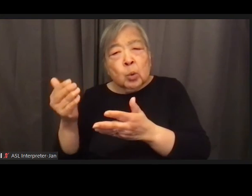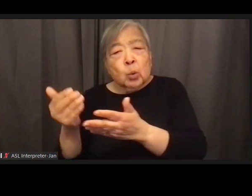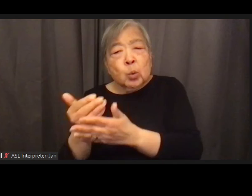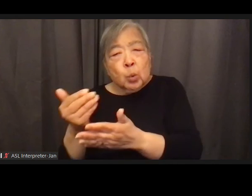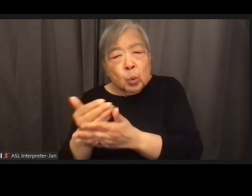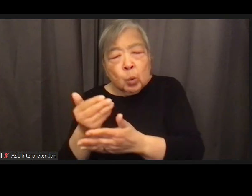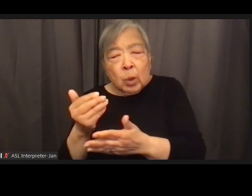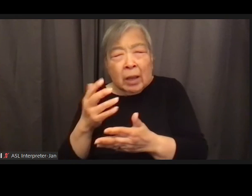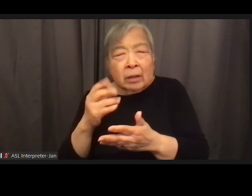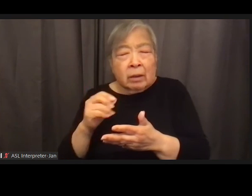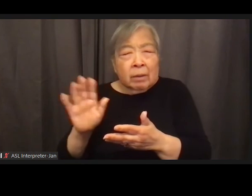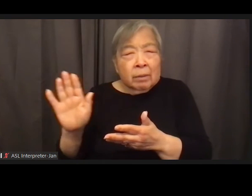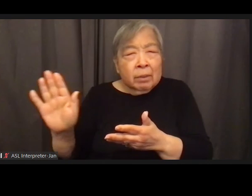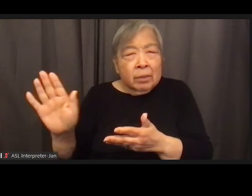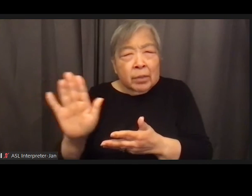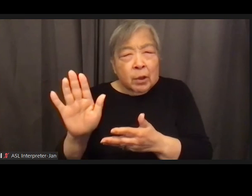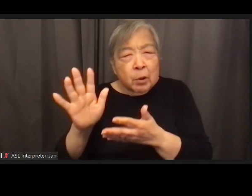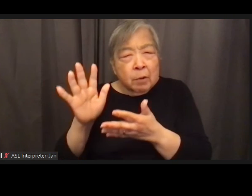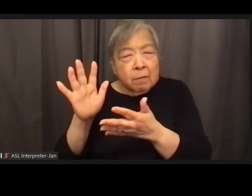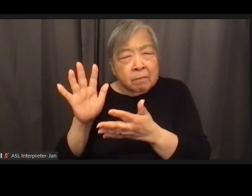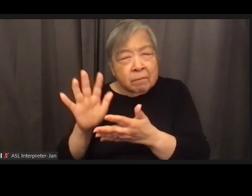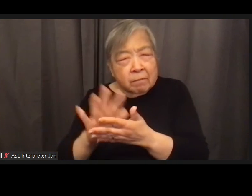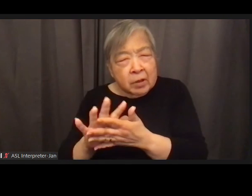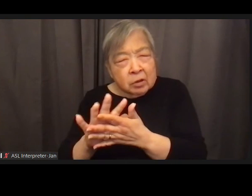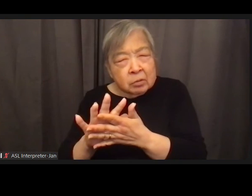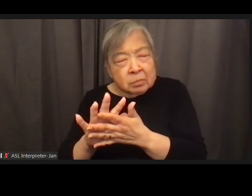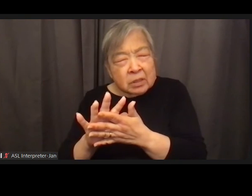is in a way